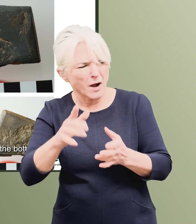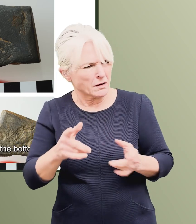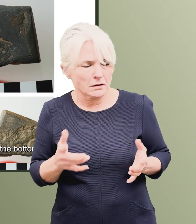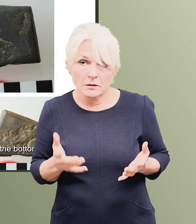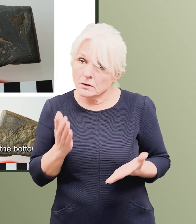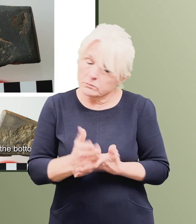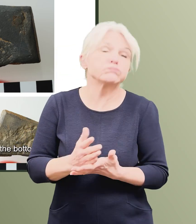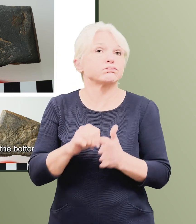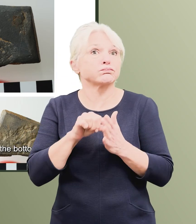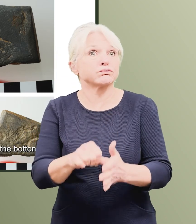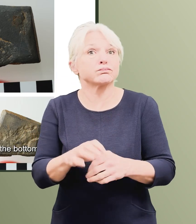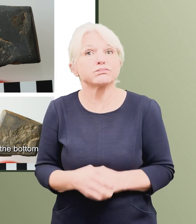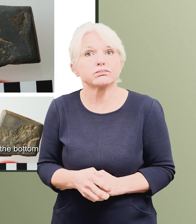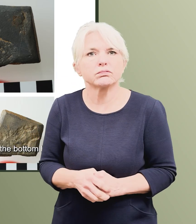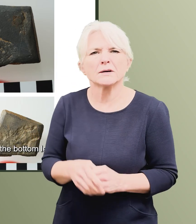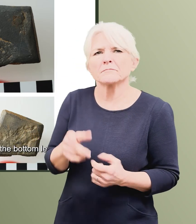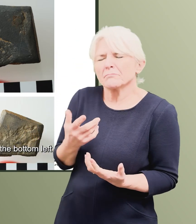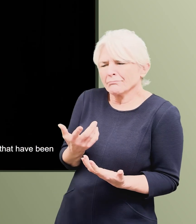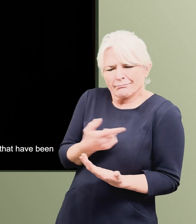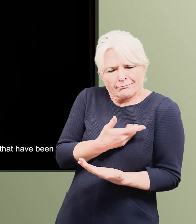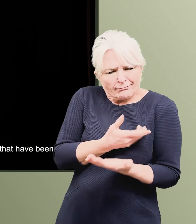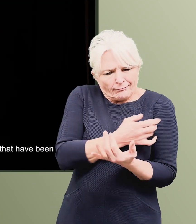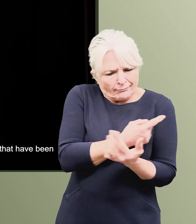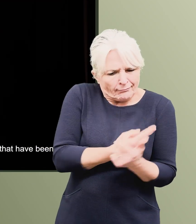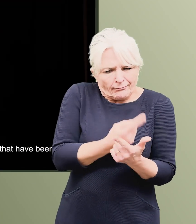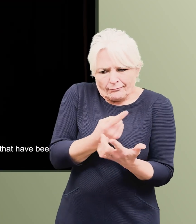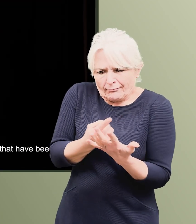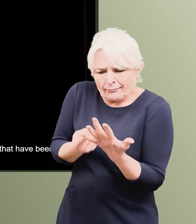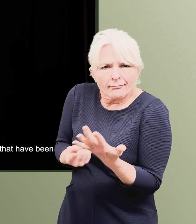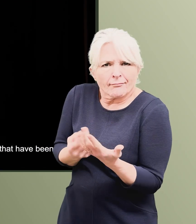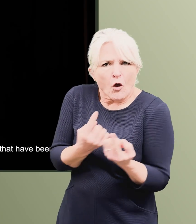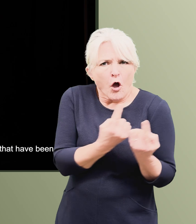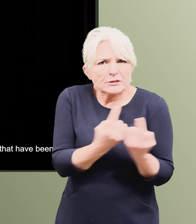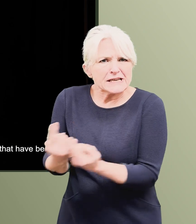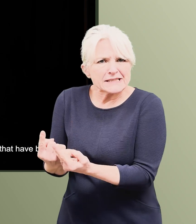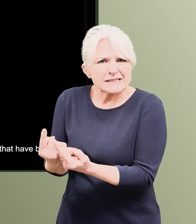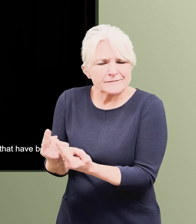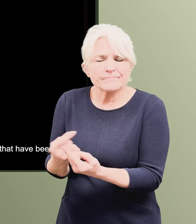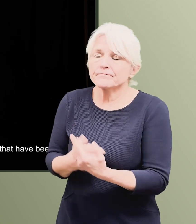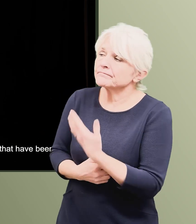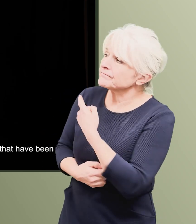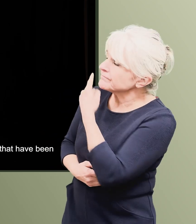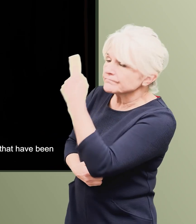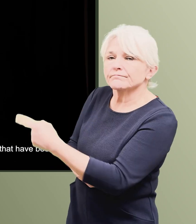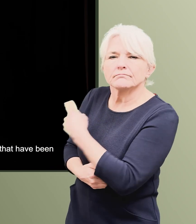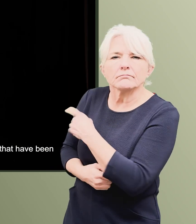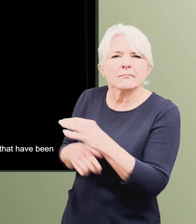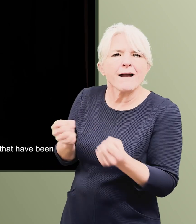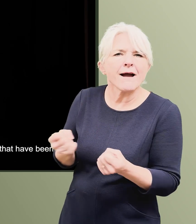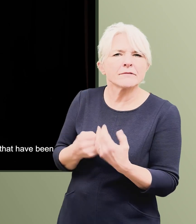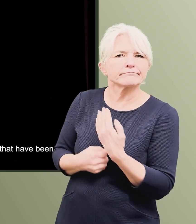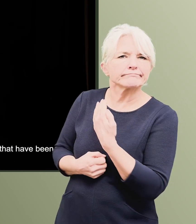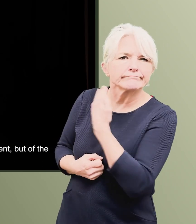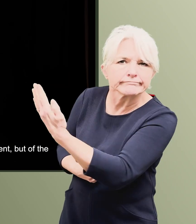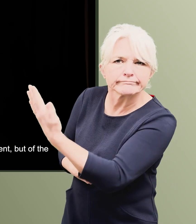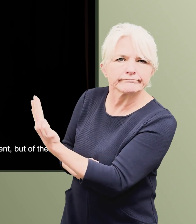objects. The one on the bottom left and the bottom right are the same object reversed. They're little pieces of shale that have been carved.